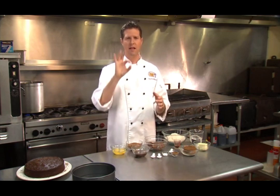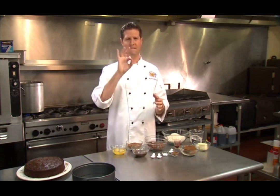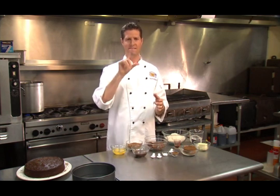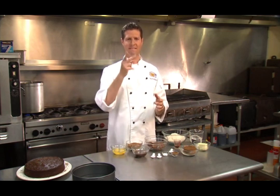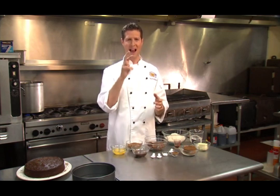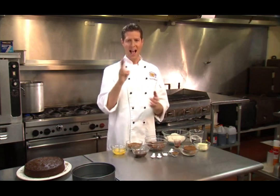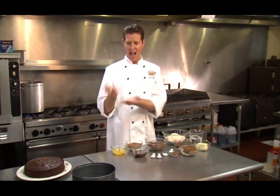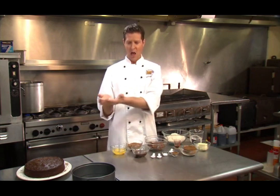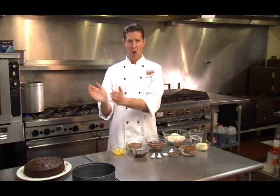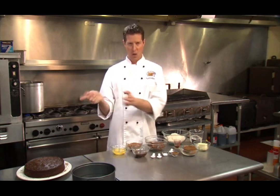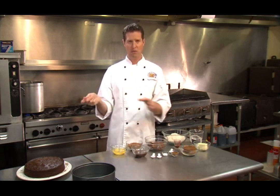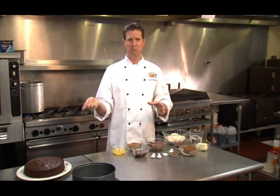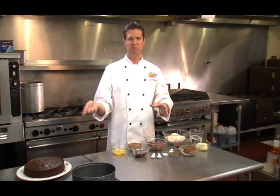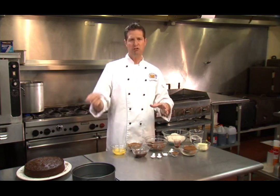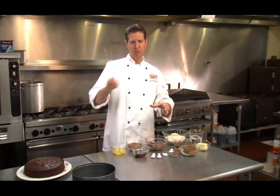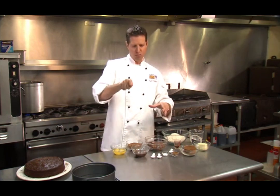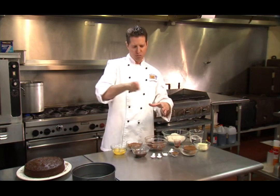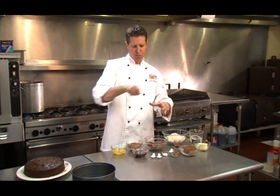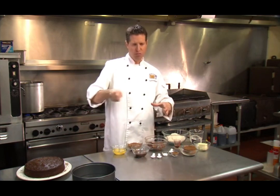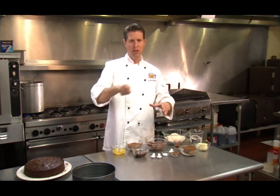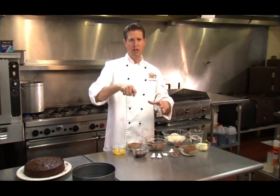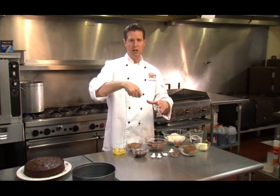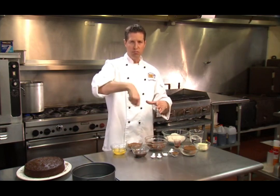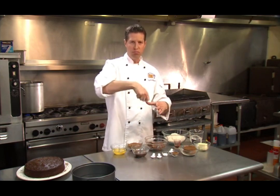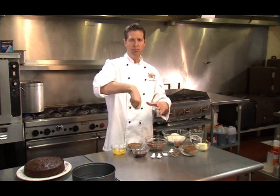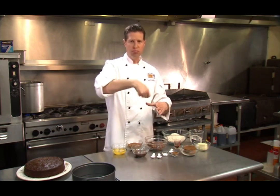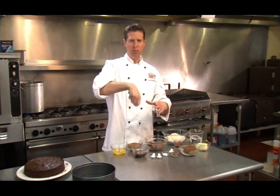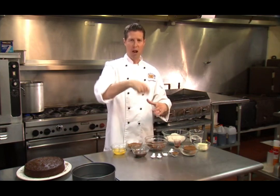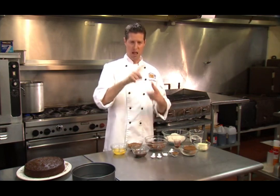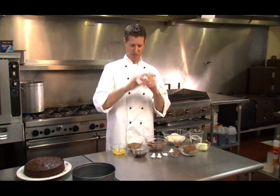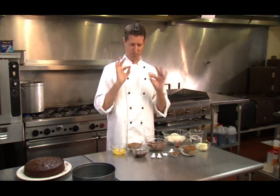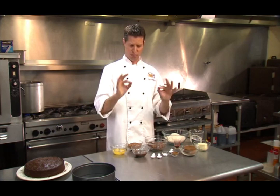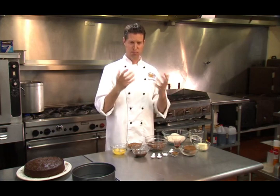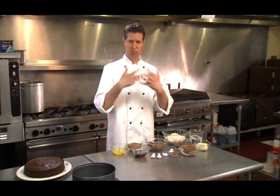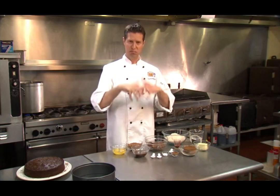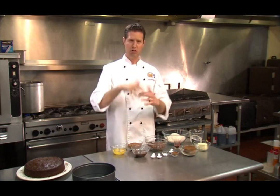And add flour mixture, mixing until just combined.